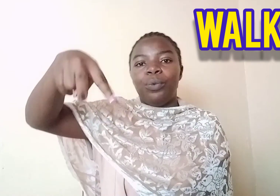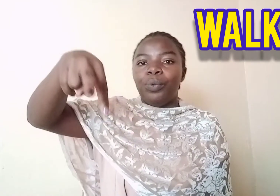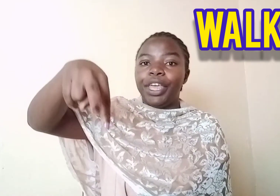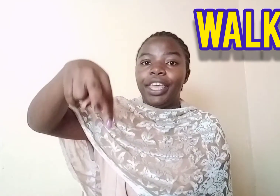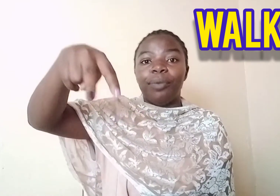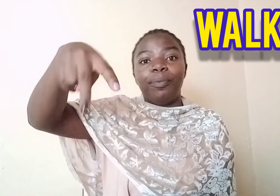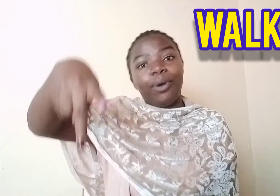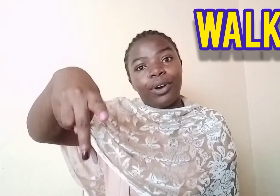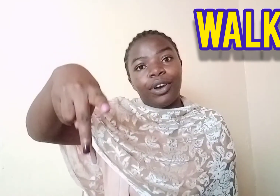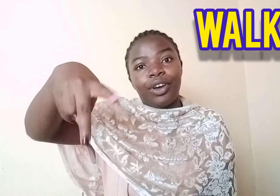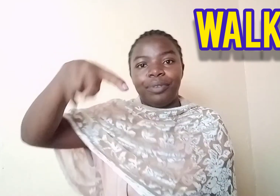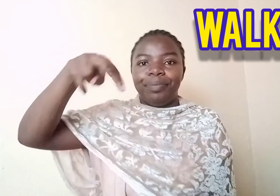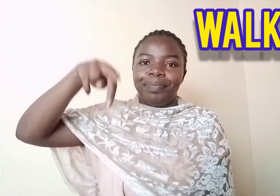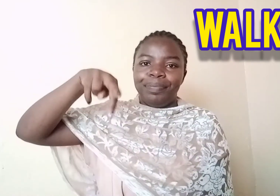we walk.